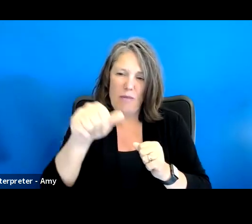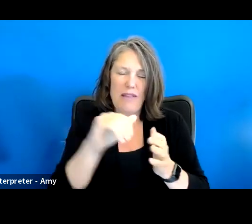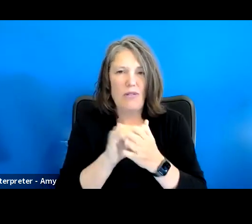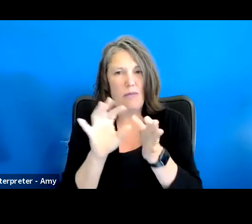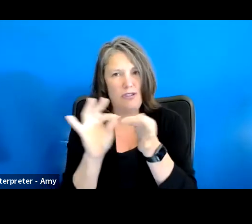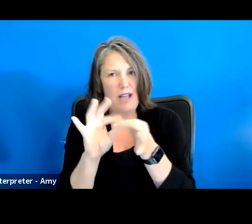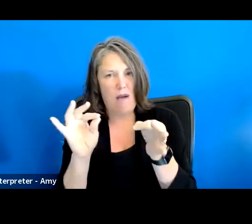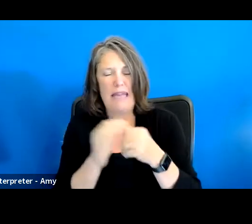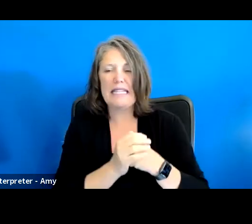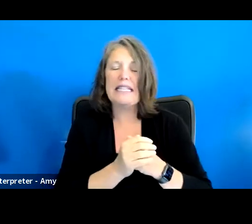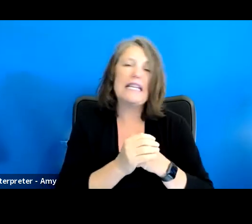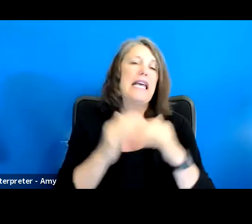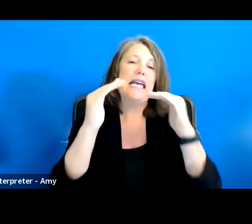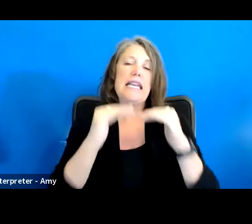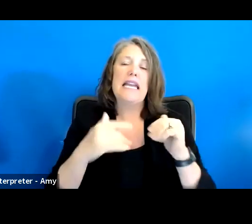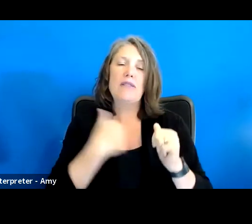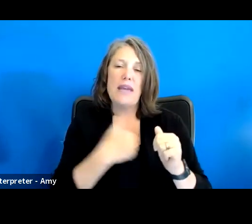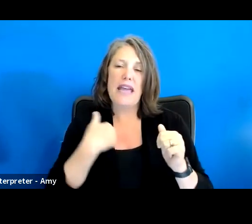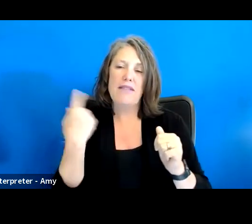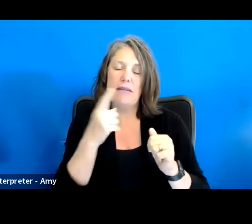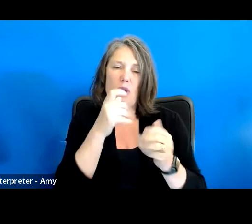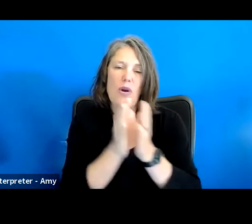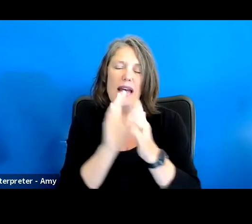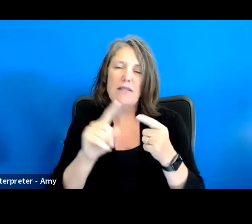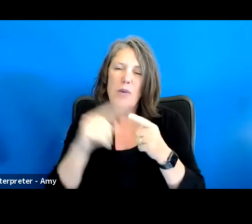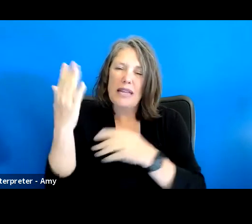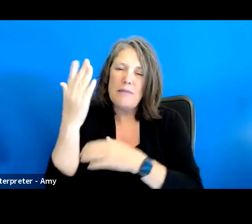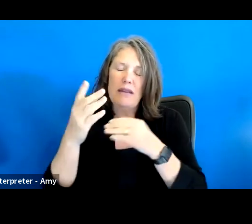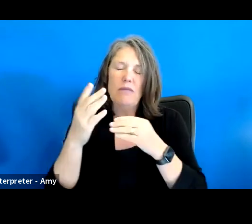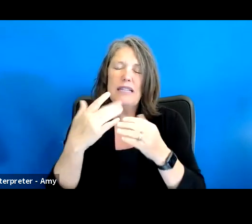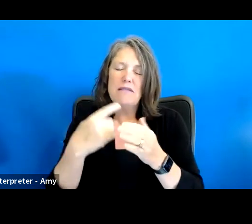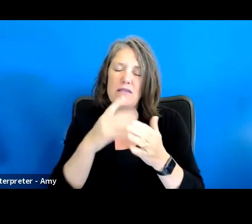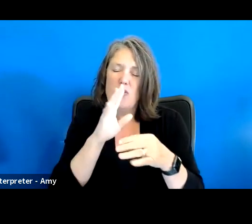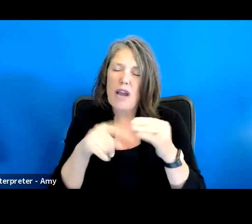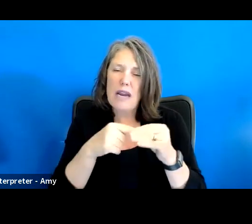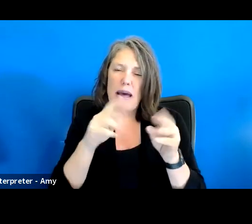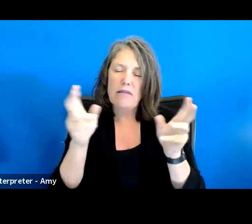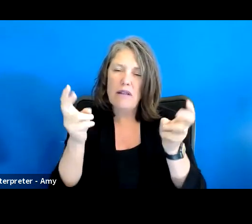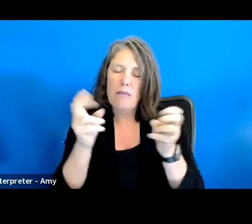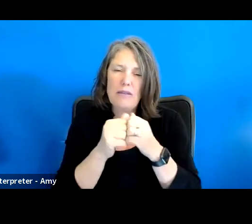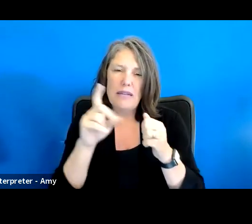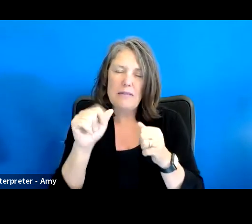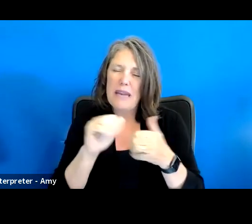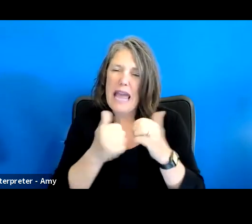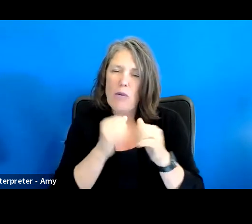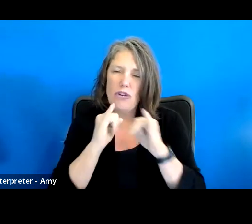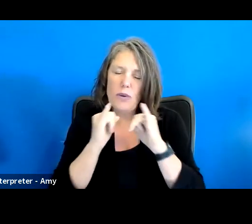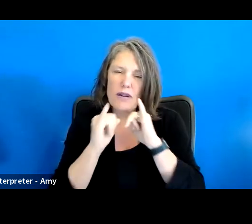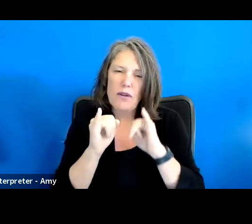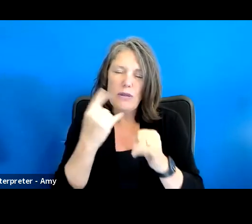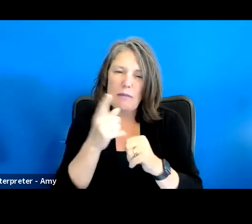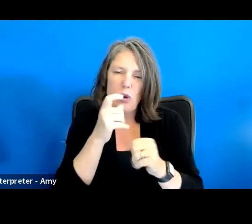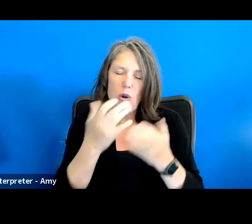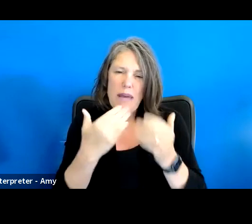comment. Next, we have somebody who asks, when speaking on topics of disability, how would you go about interviewing someone who may